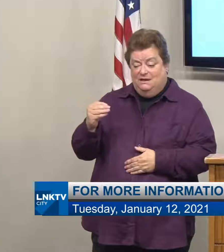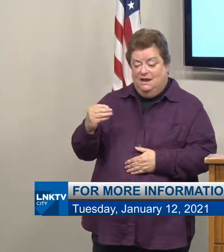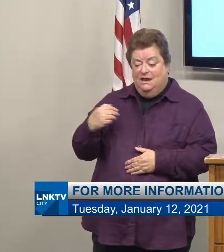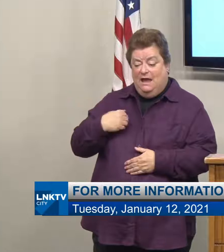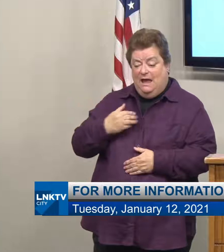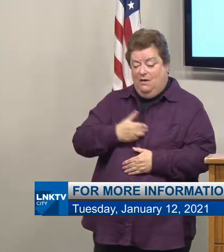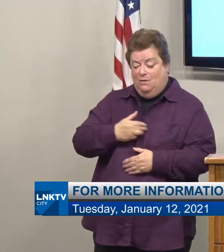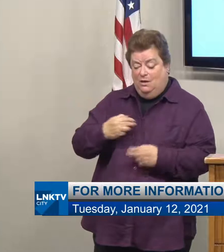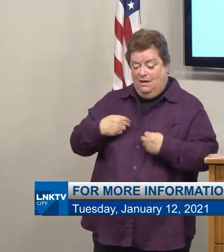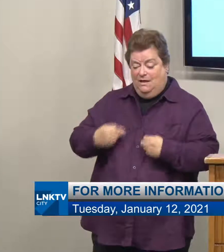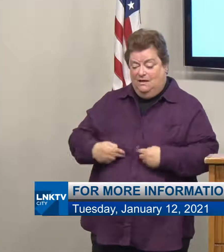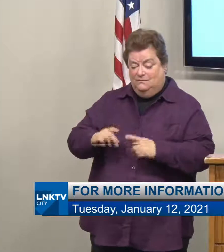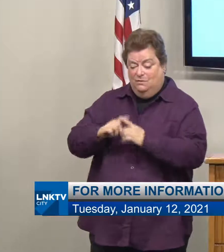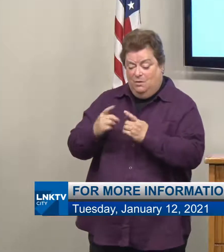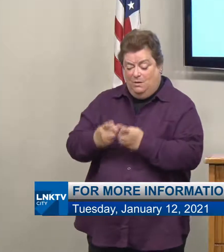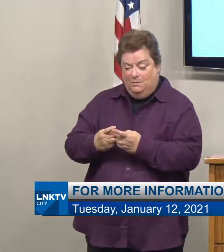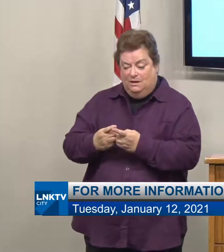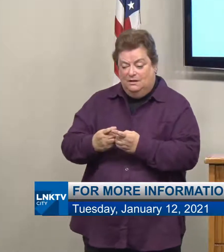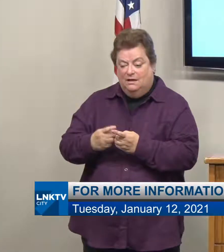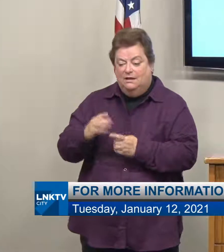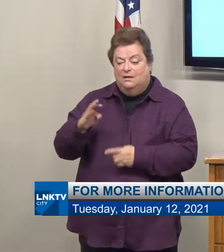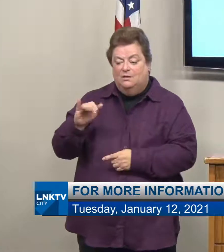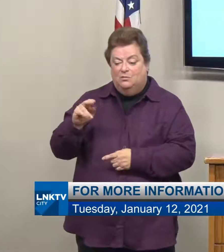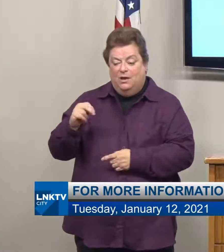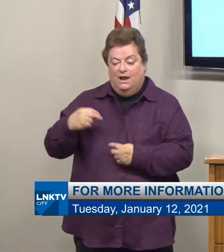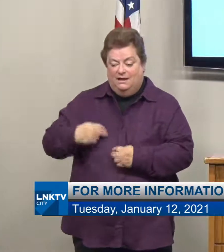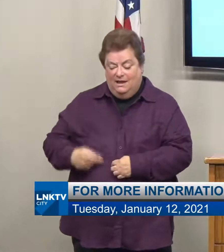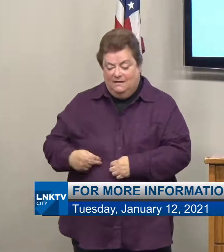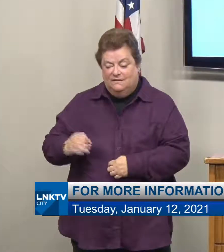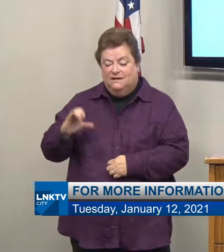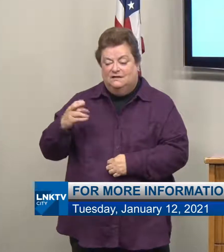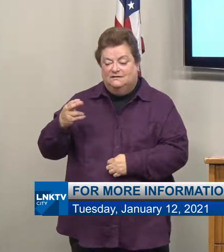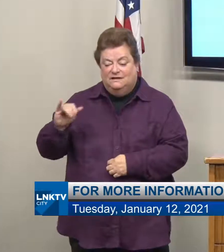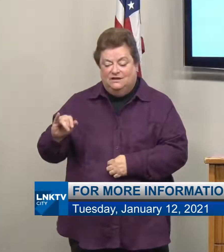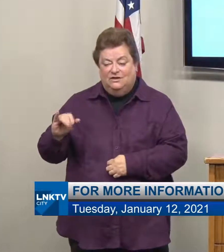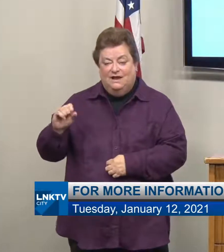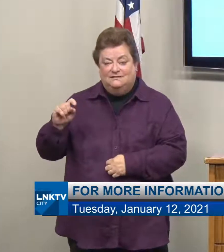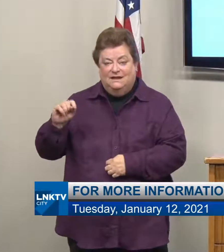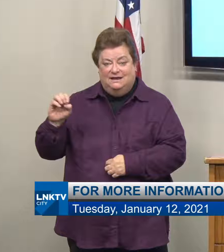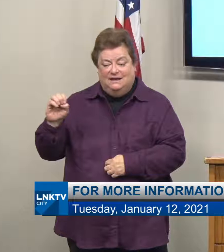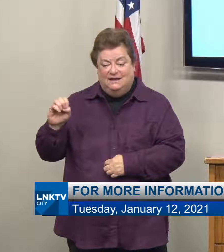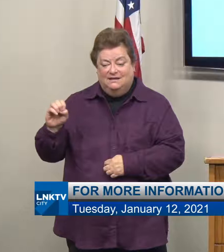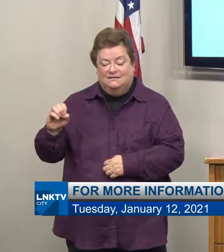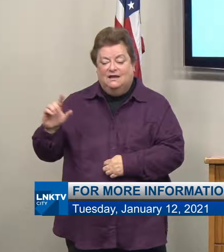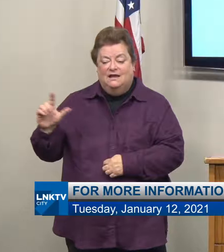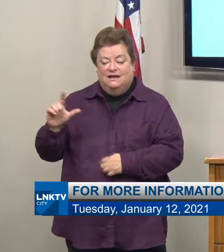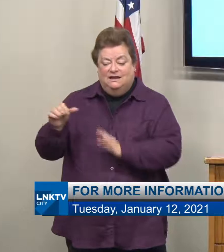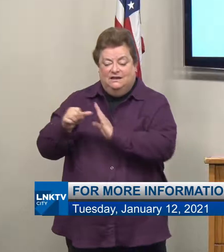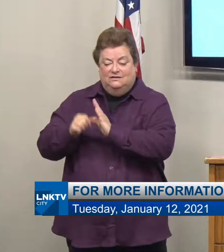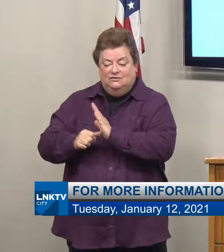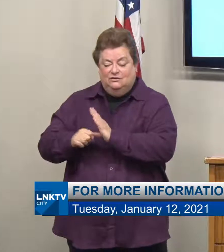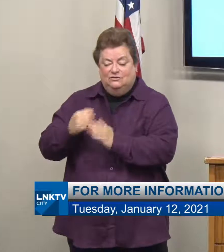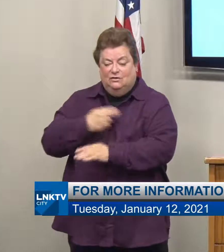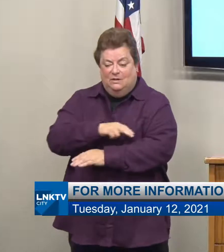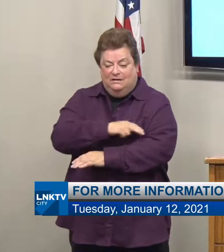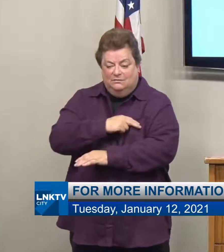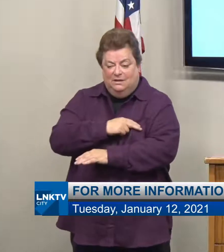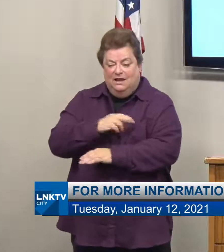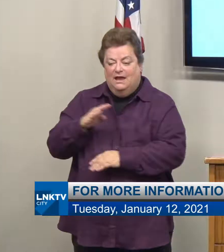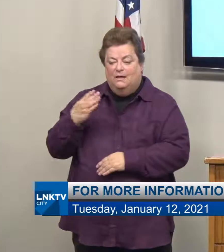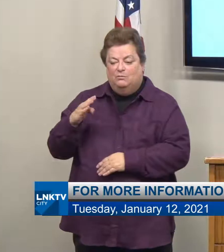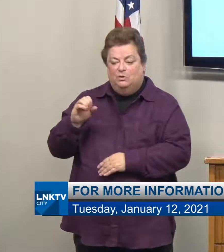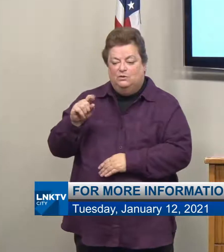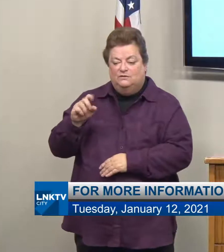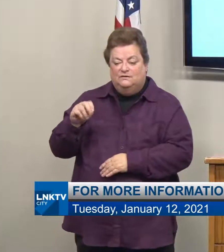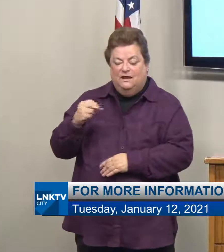Department and our partners, Bryan Health, CHI St. Elizabeth, Lincoln Surgical Hospital, and Blue Stem Health